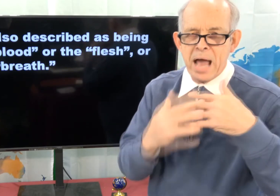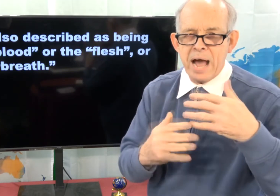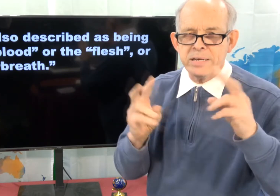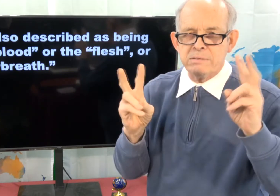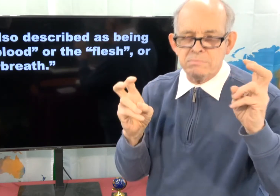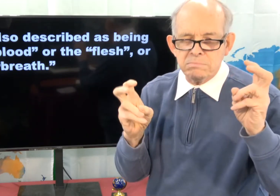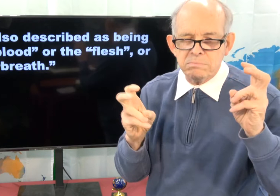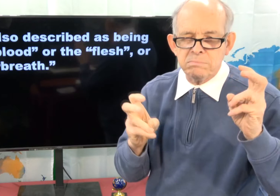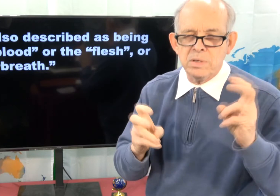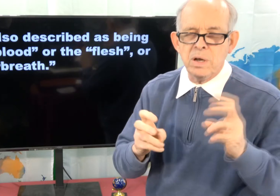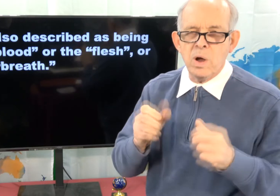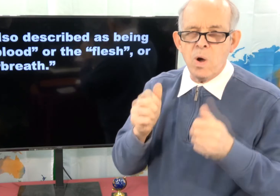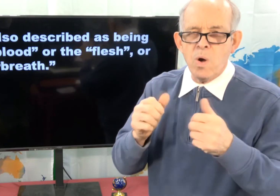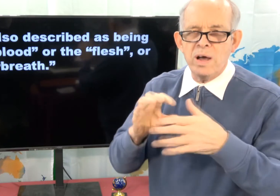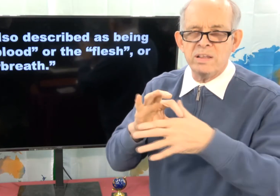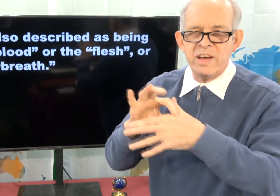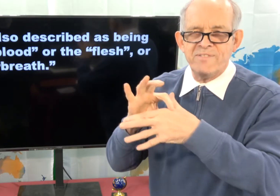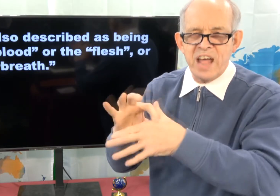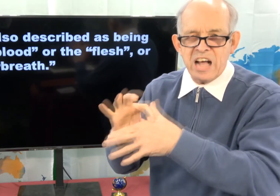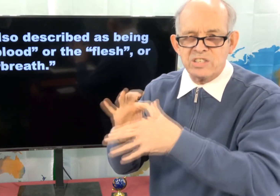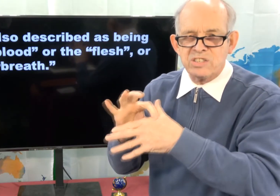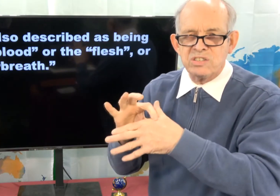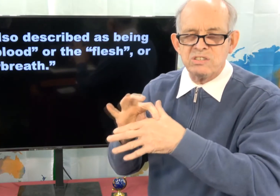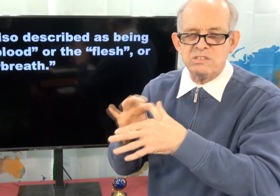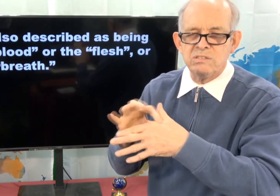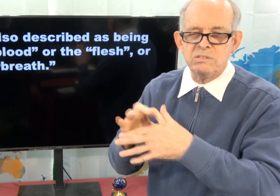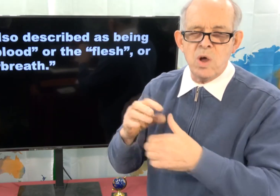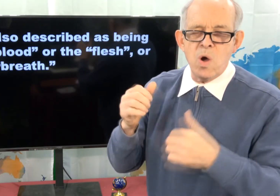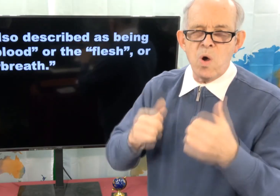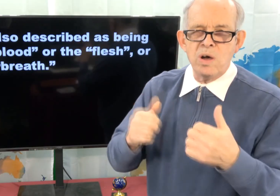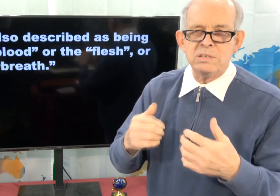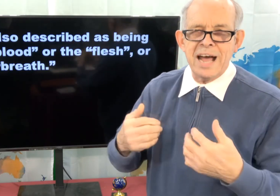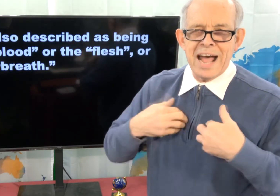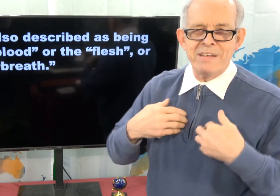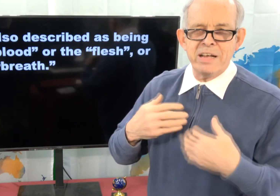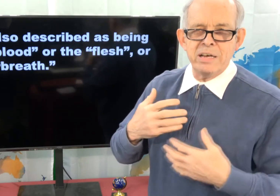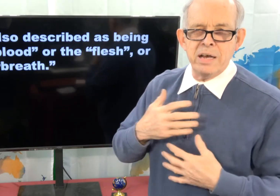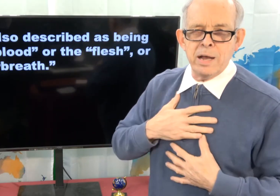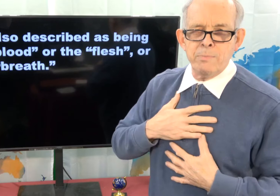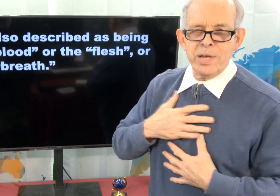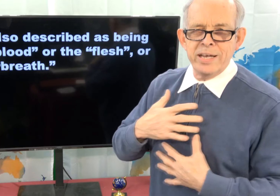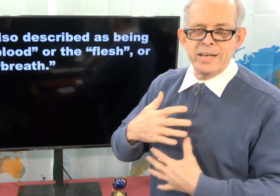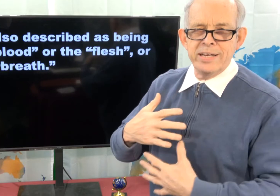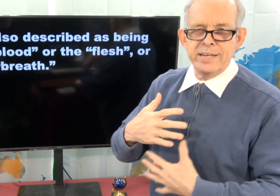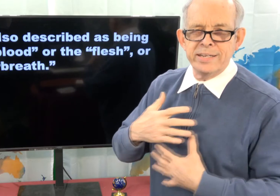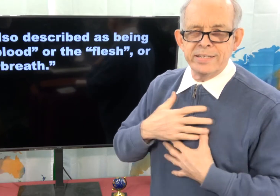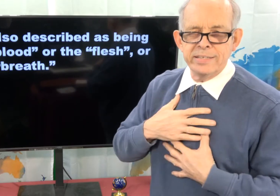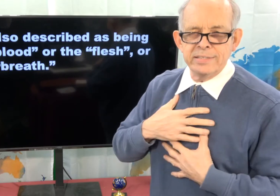blood, or the flesh, or having breathing.